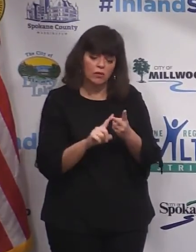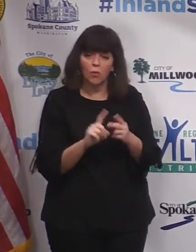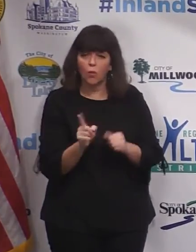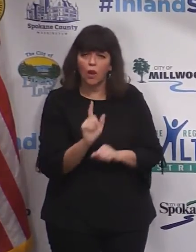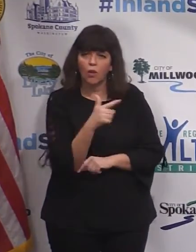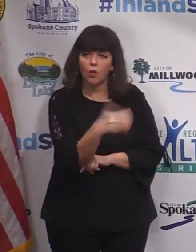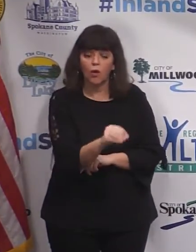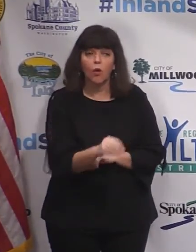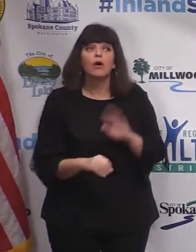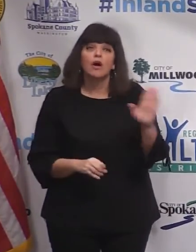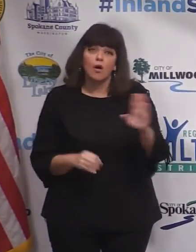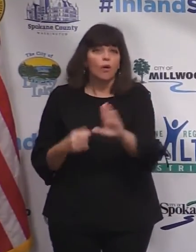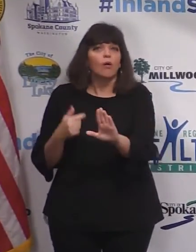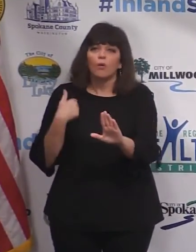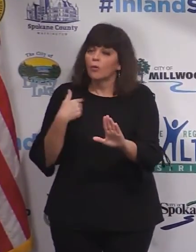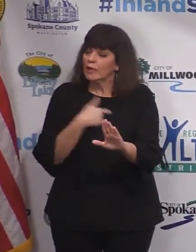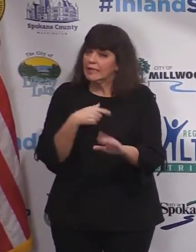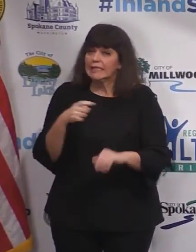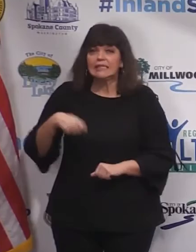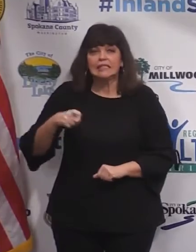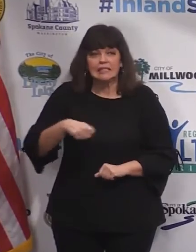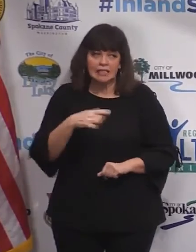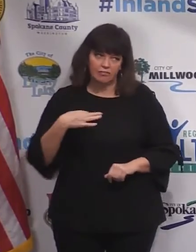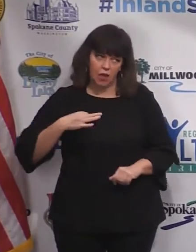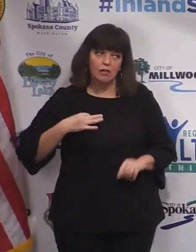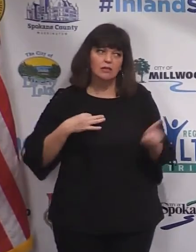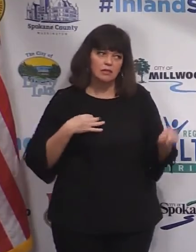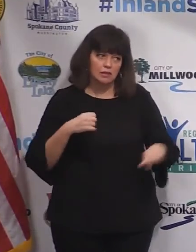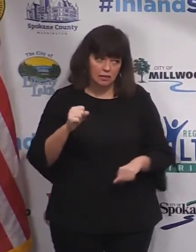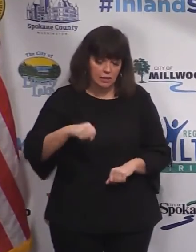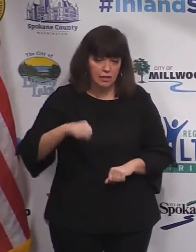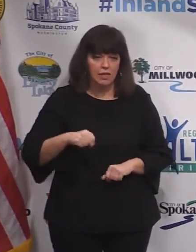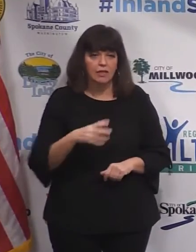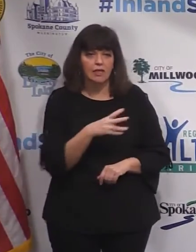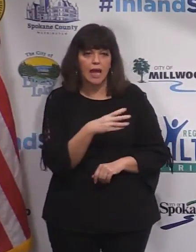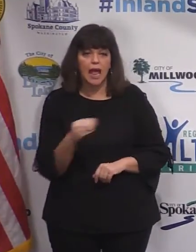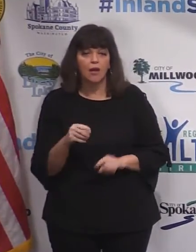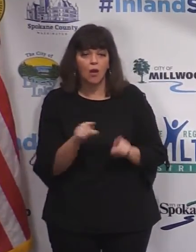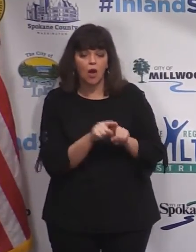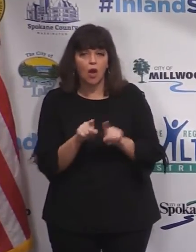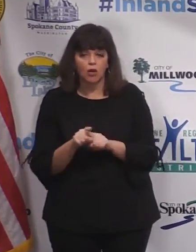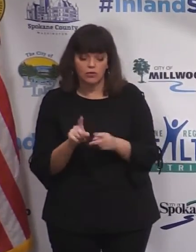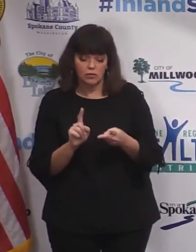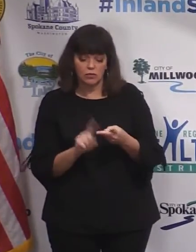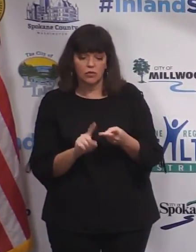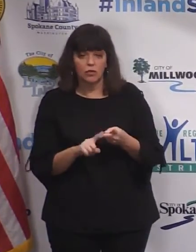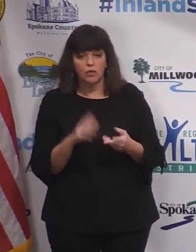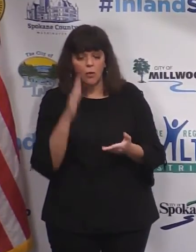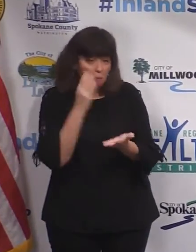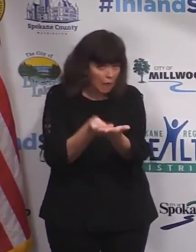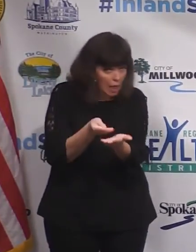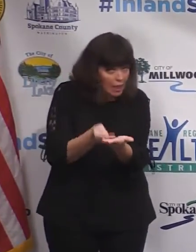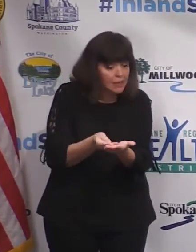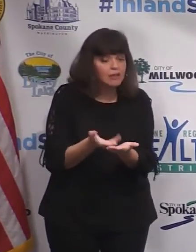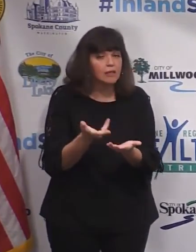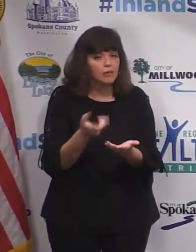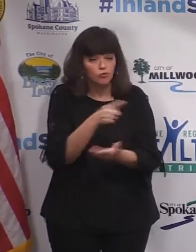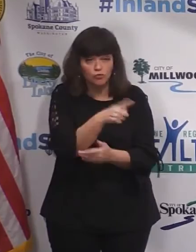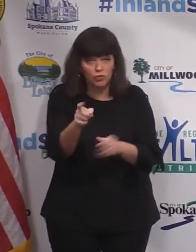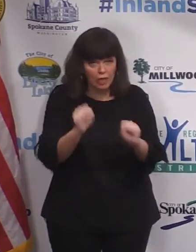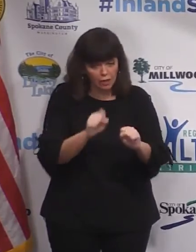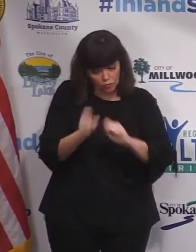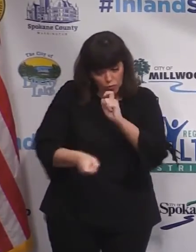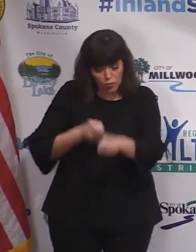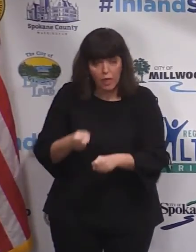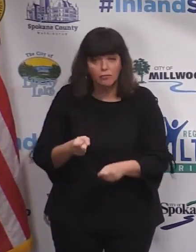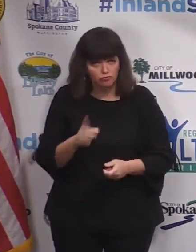able to stretch dollars considerably with our relationships in the food industry. That's a great way to help. We have limited volunteer opportunities available.